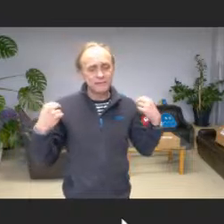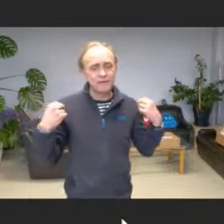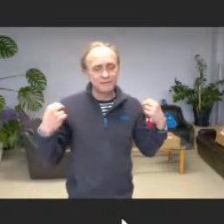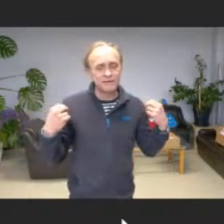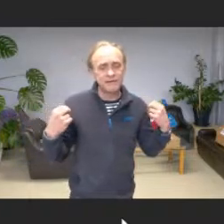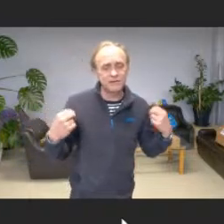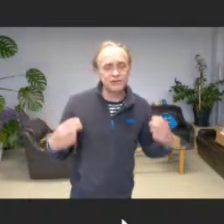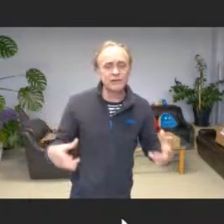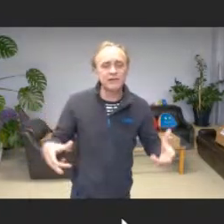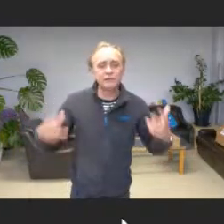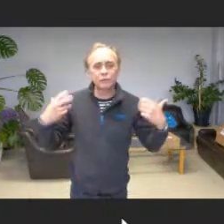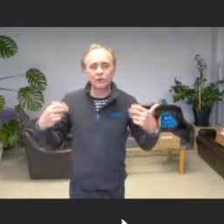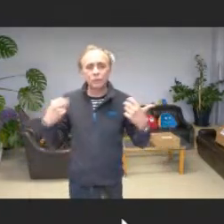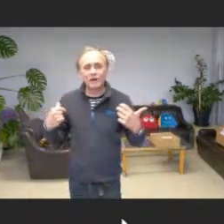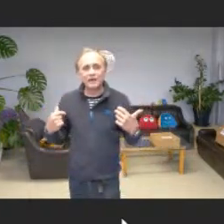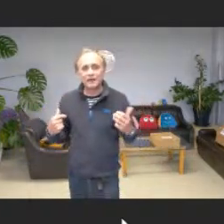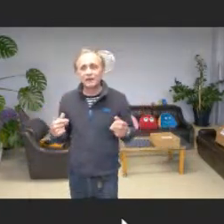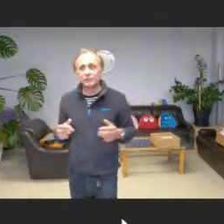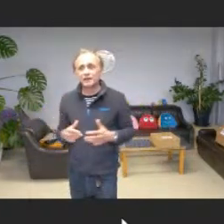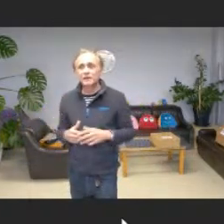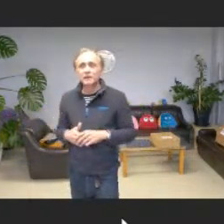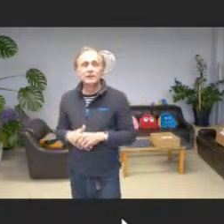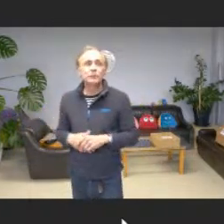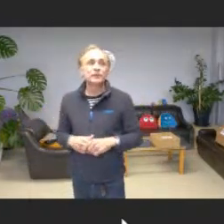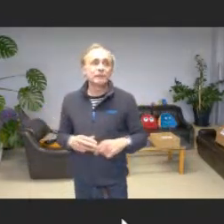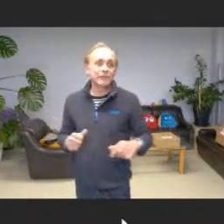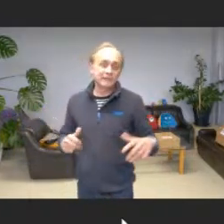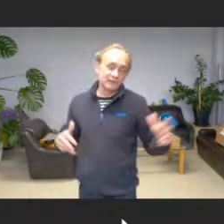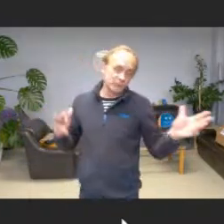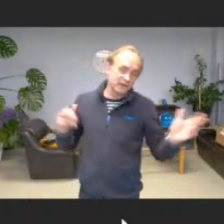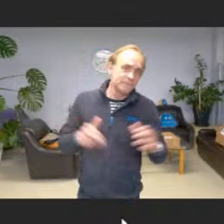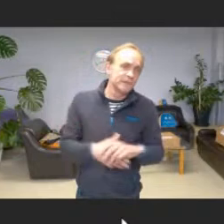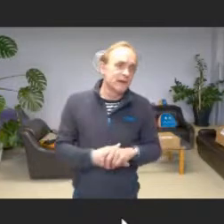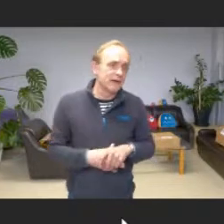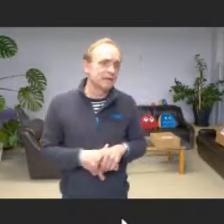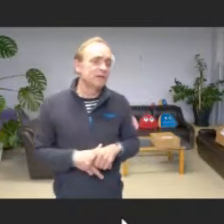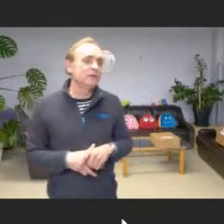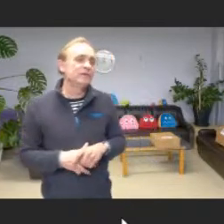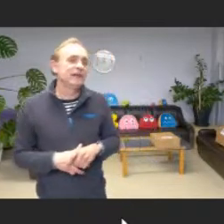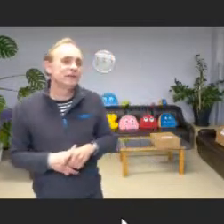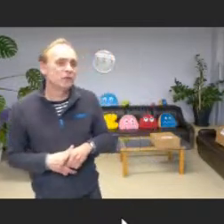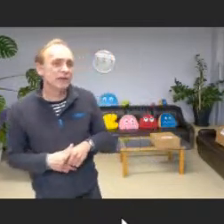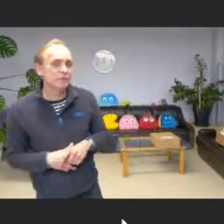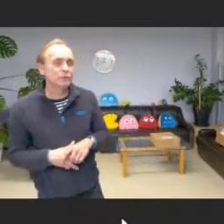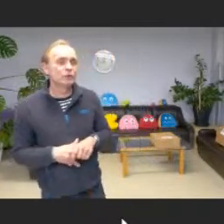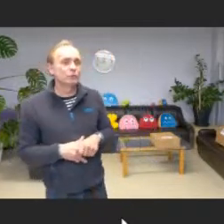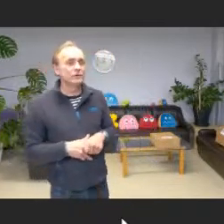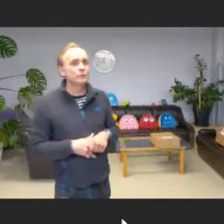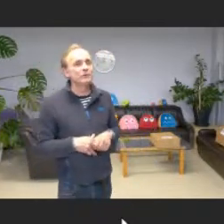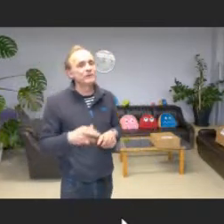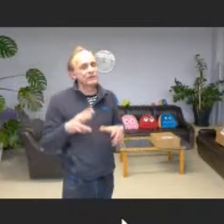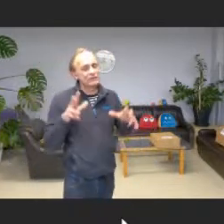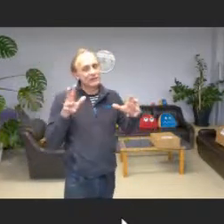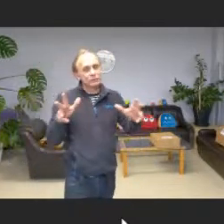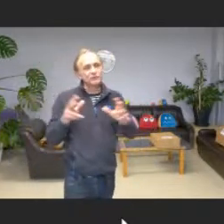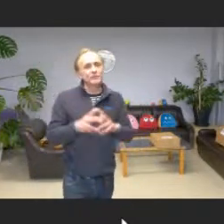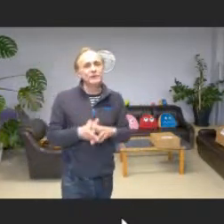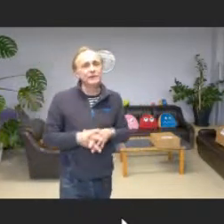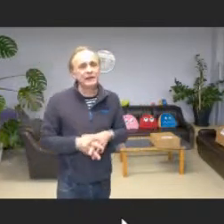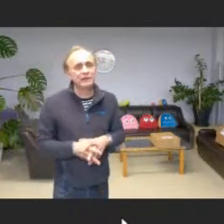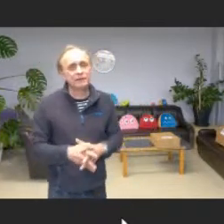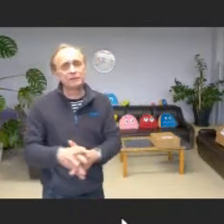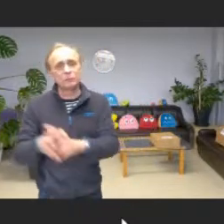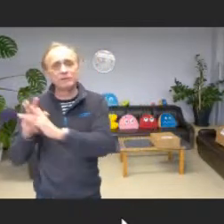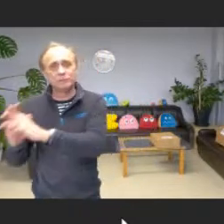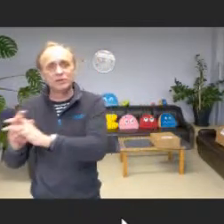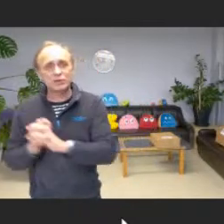body landmarks detection internally via hardware. This was something that we said, okay, we do not want to stick to a